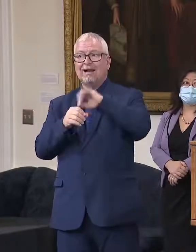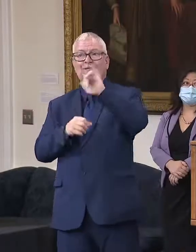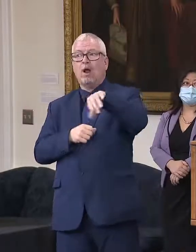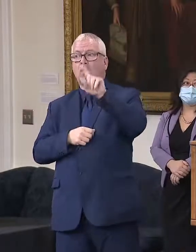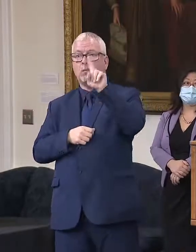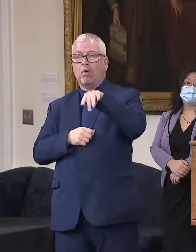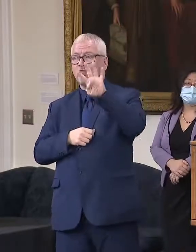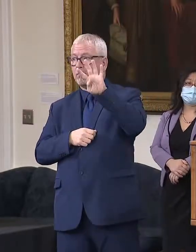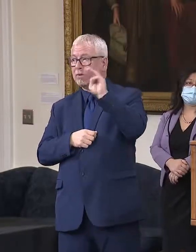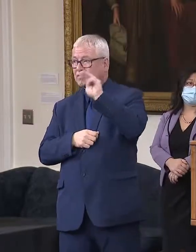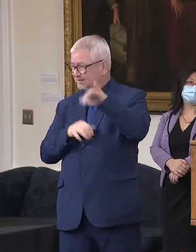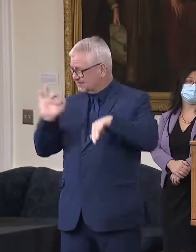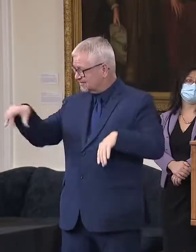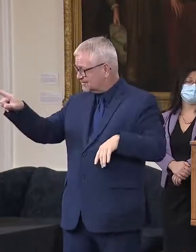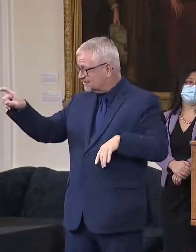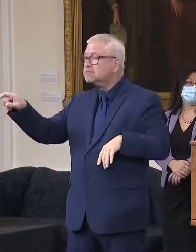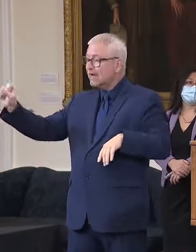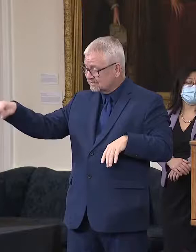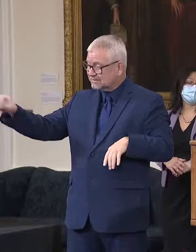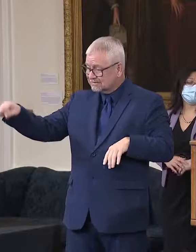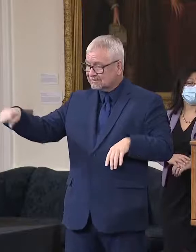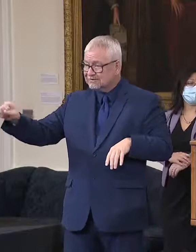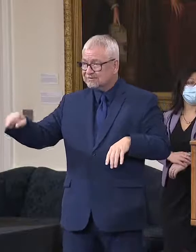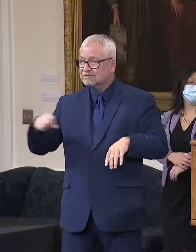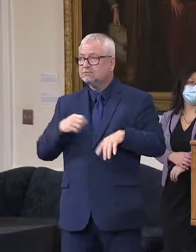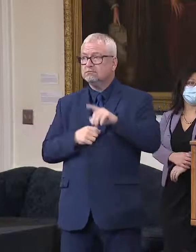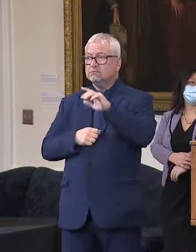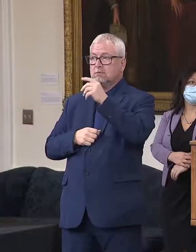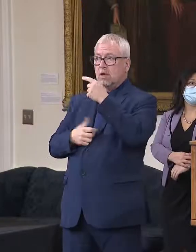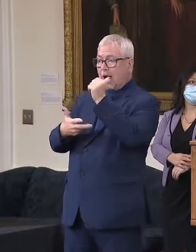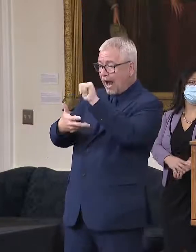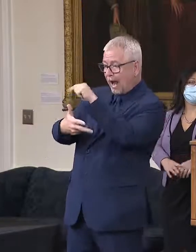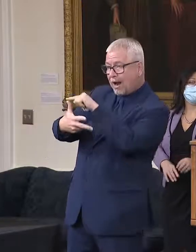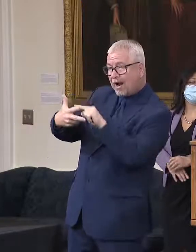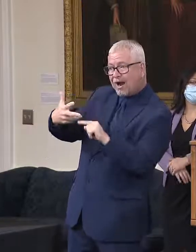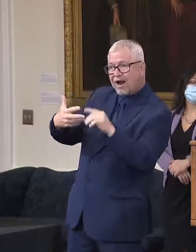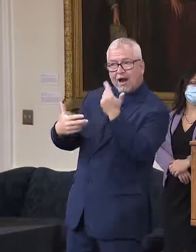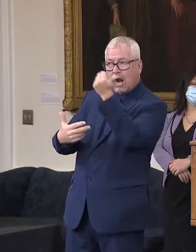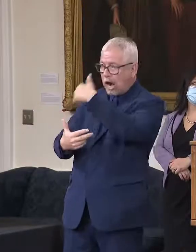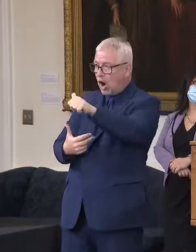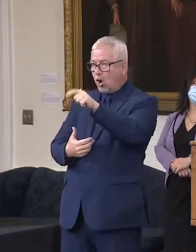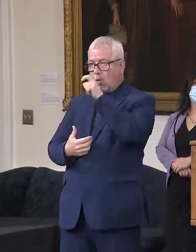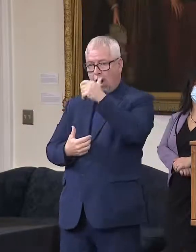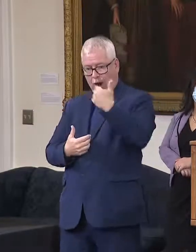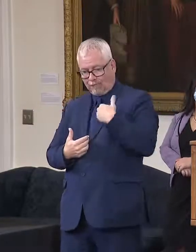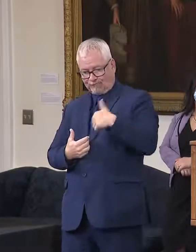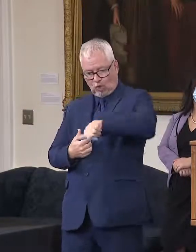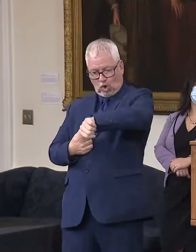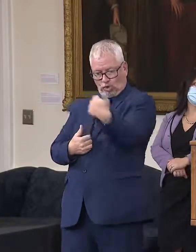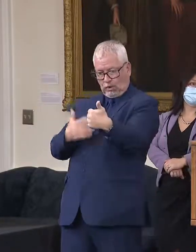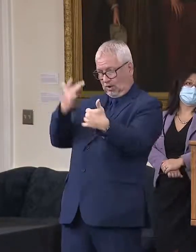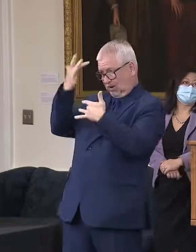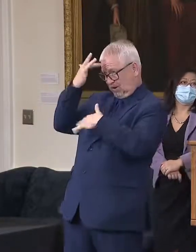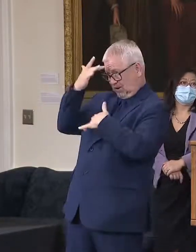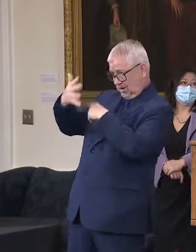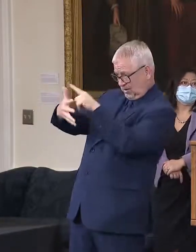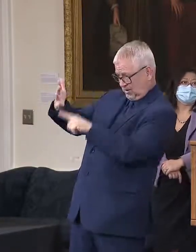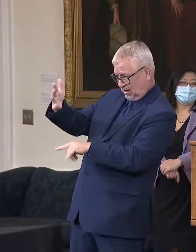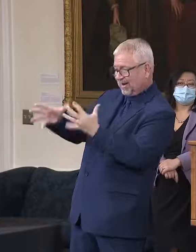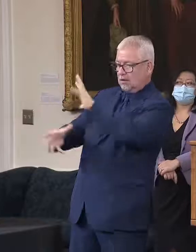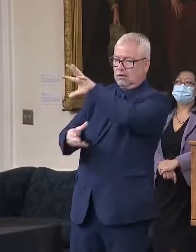includes anybody who has one or more comorbidities is in that 1.4 million, and they're eligible